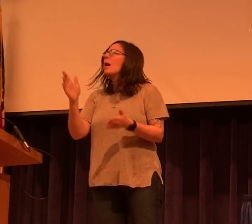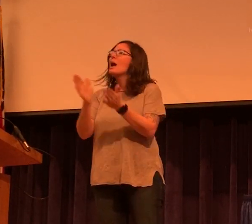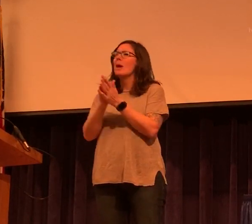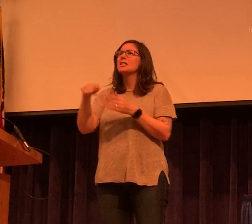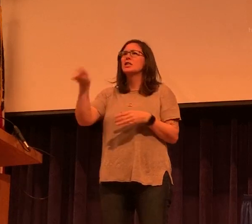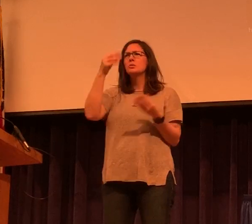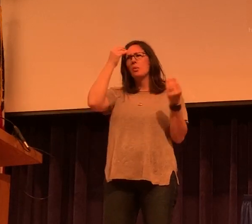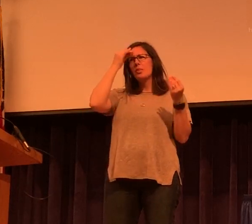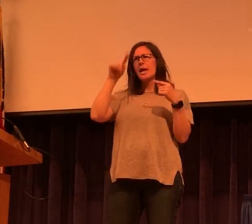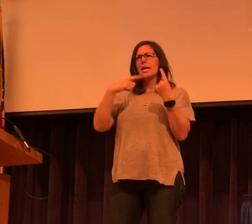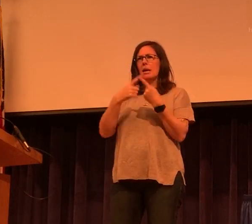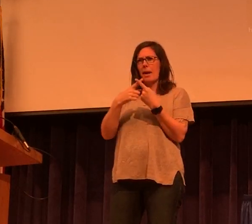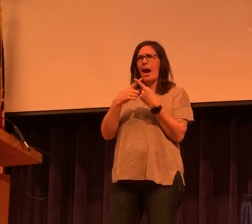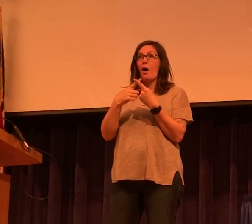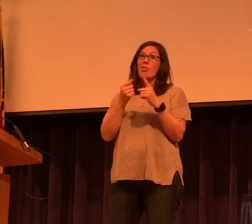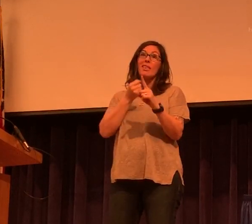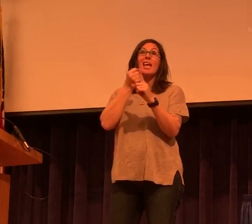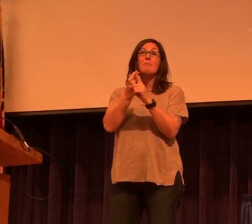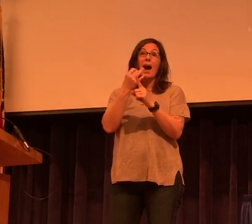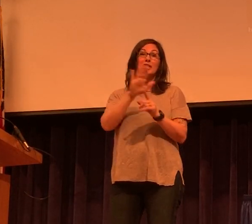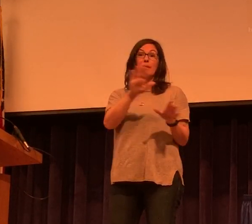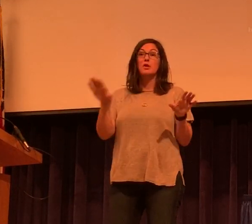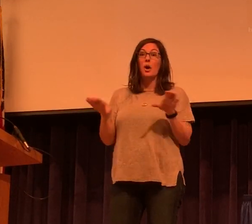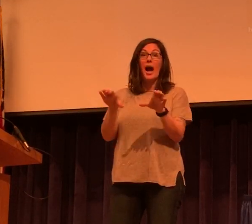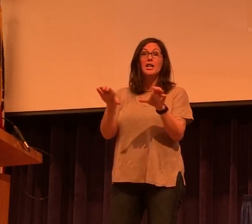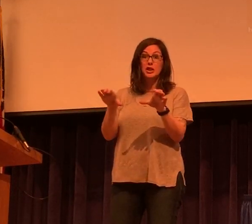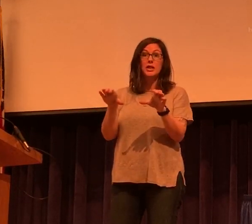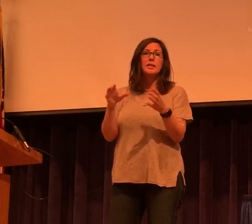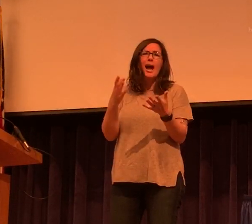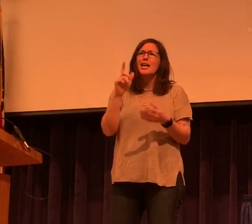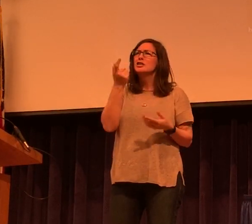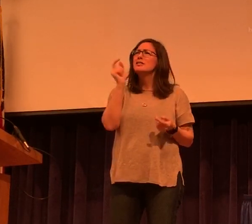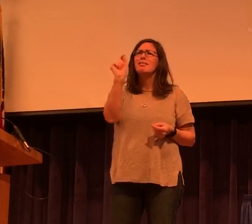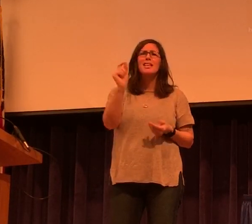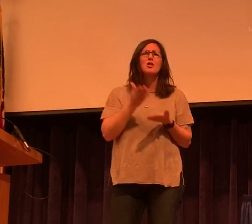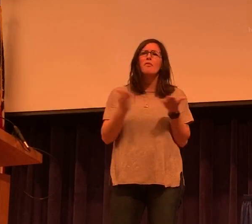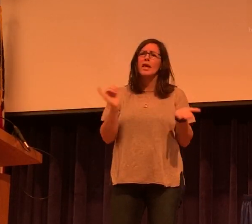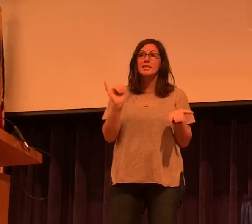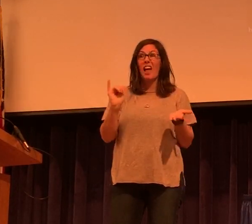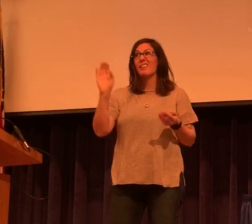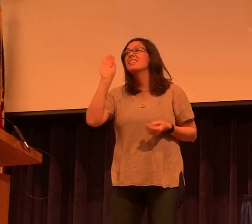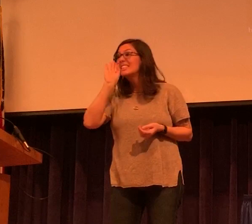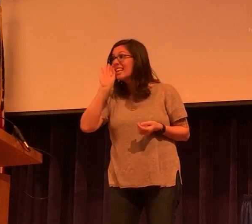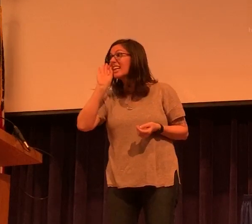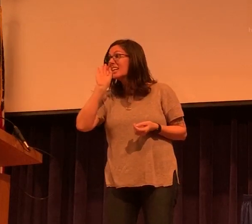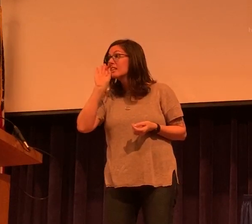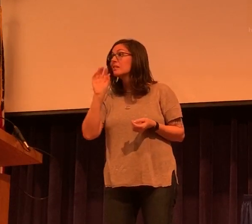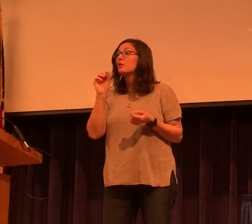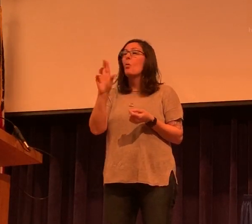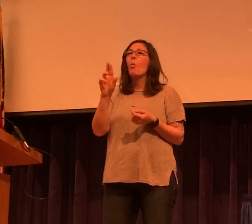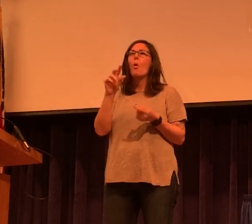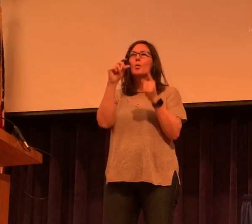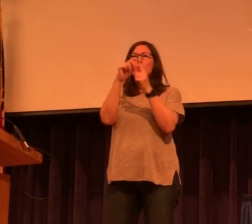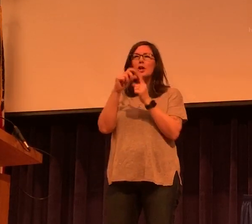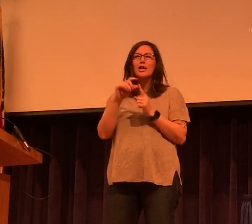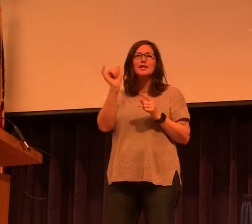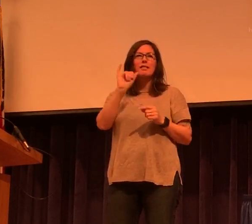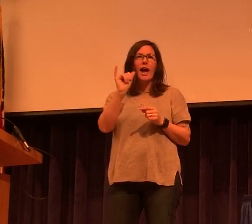language or to learn ASL, but I am asking you to think about the impact of your actions, and even just in actions